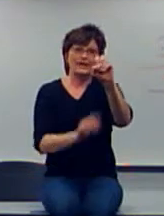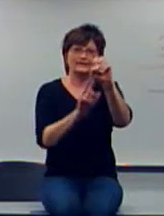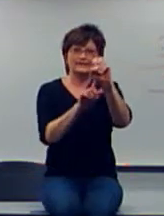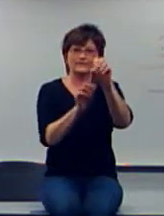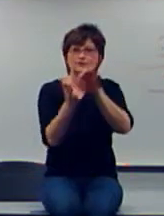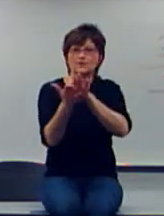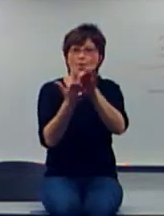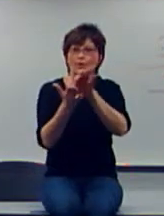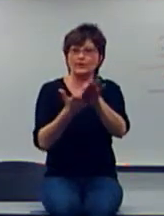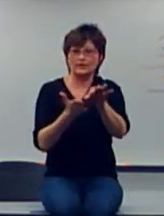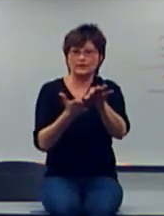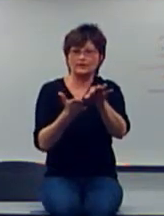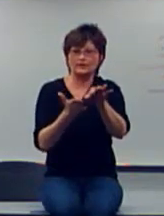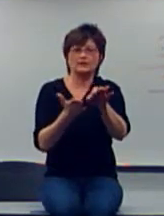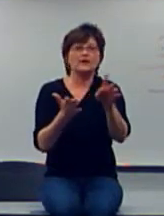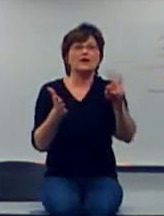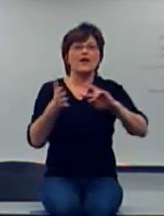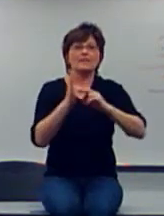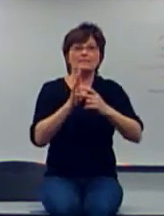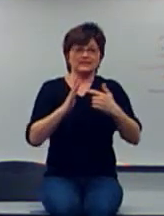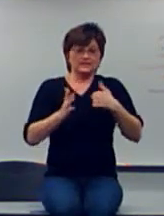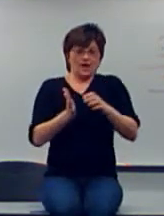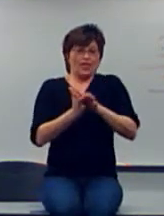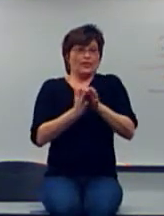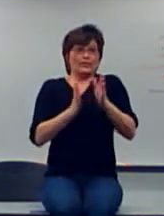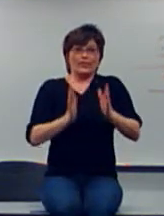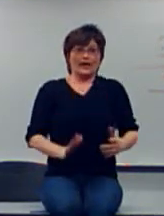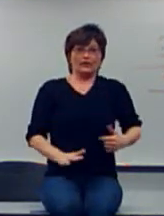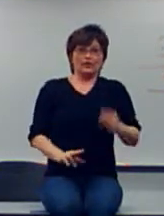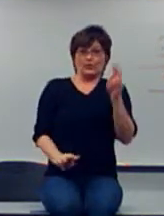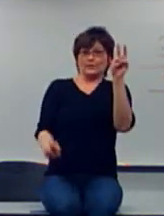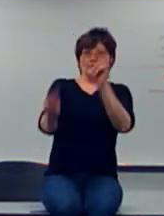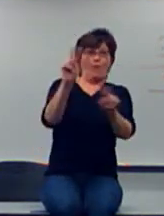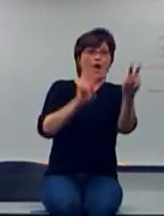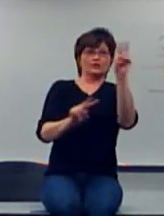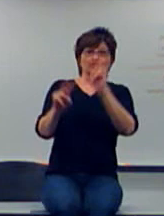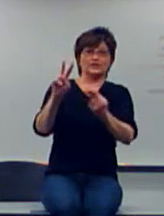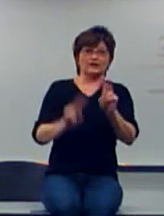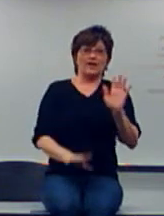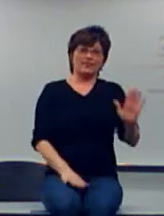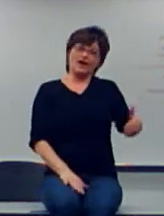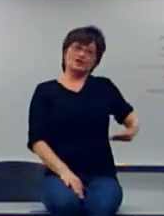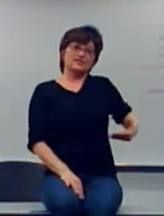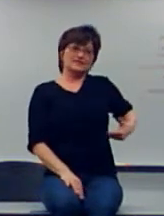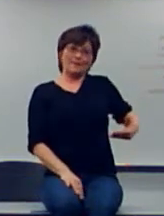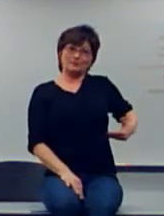So make sure that the objective is objective agreement.